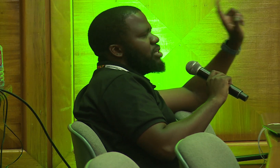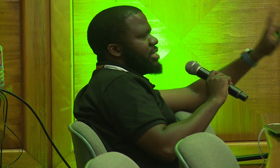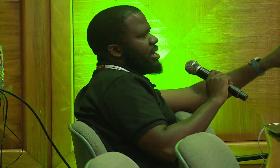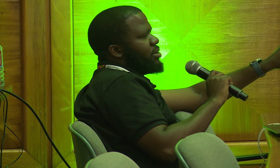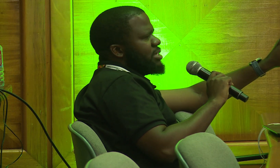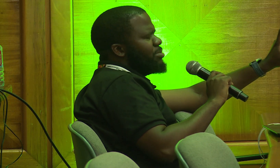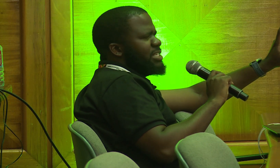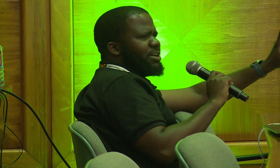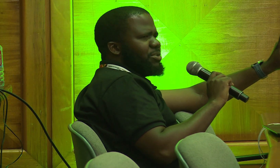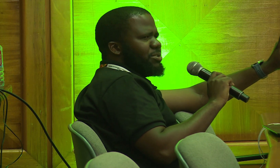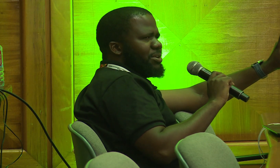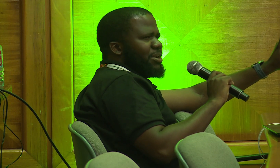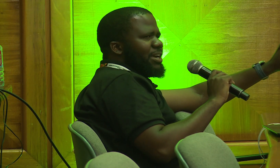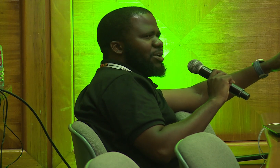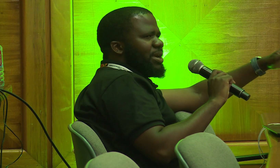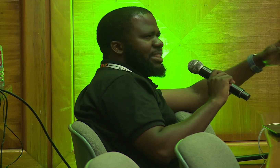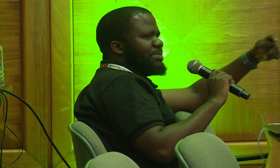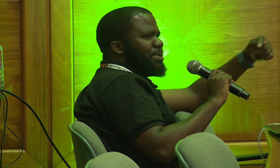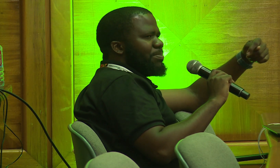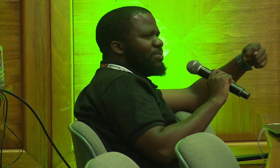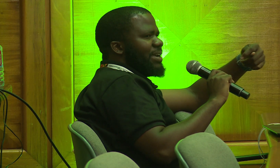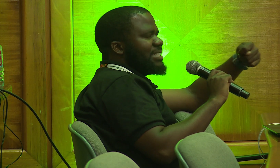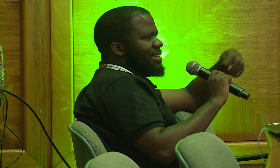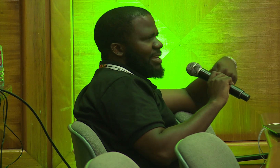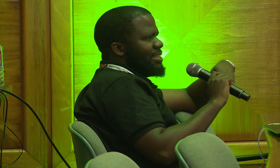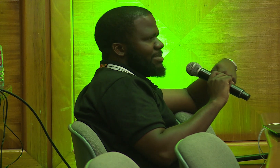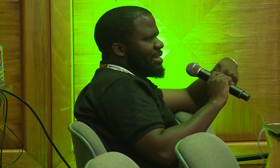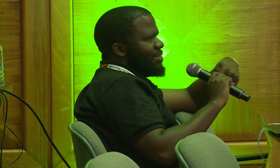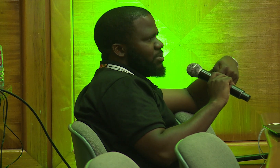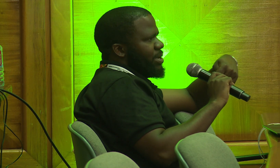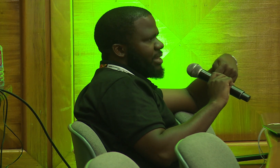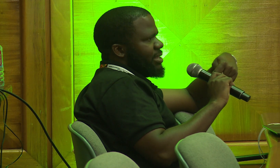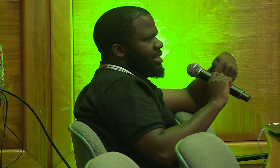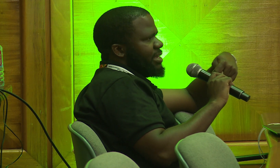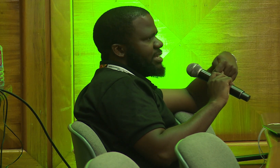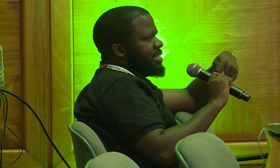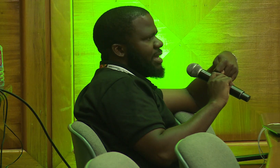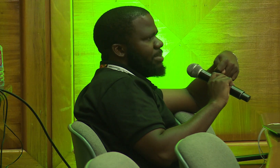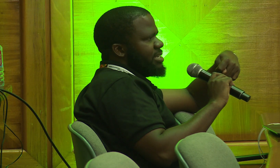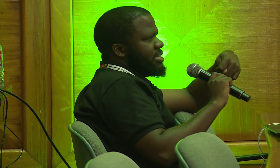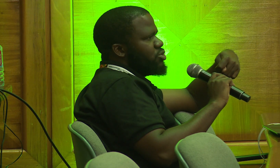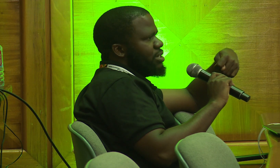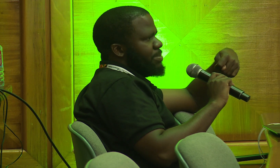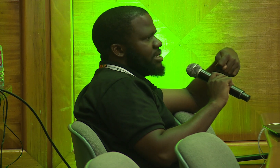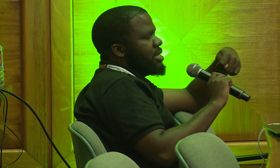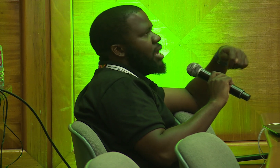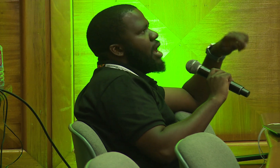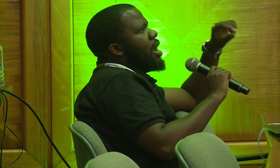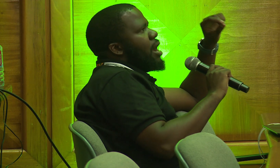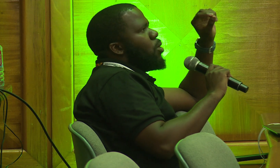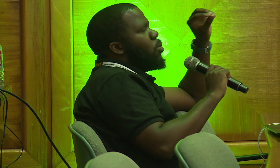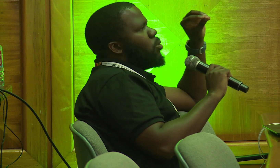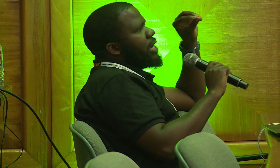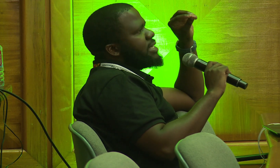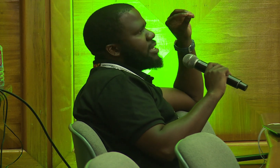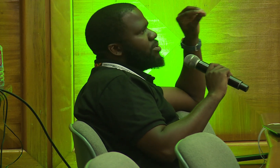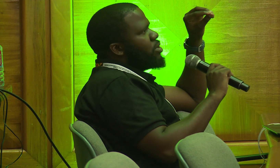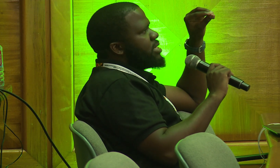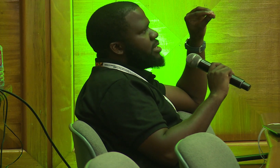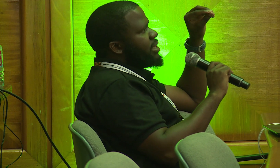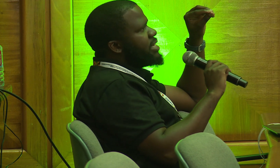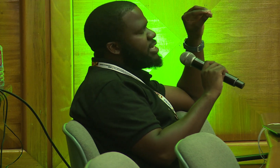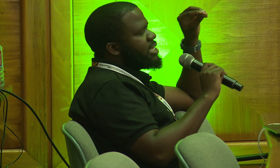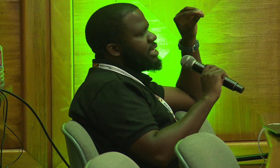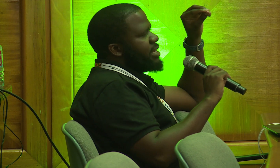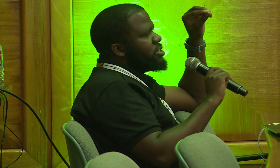it? Munjaro. Is it Munjaro? The one that people vaccinate themselves with. I think it's a diabetes treatment. What are some,